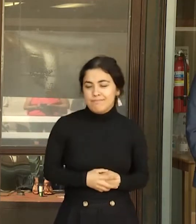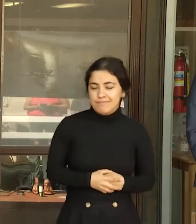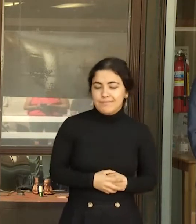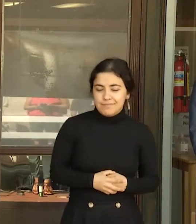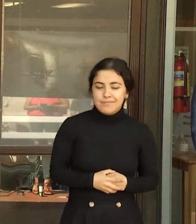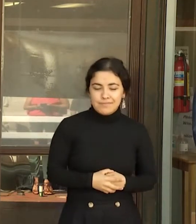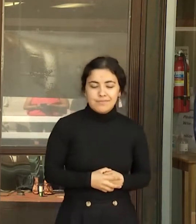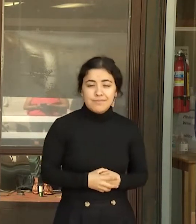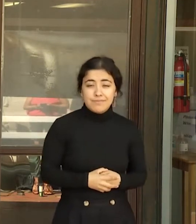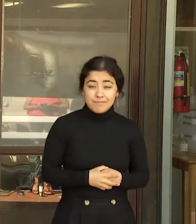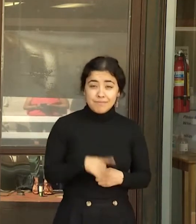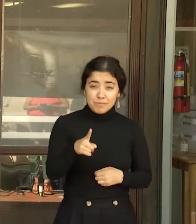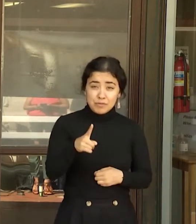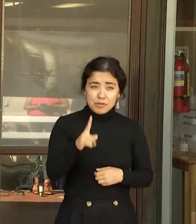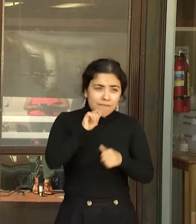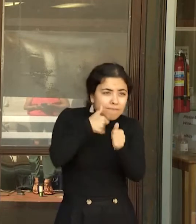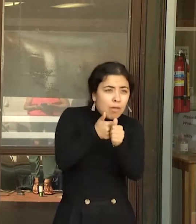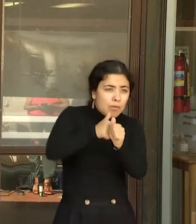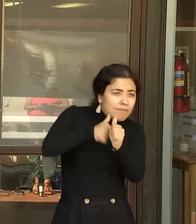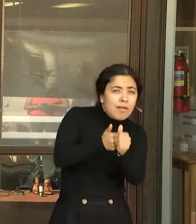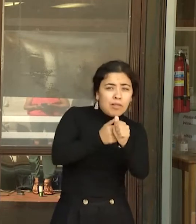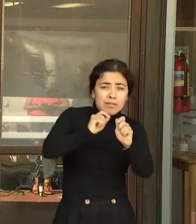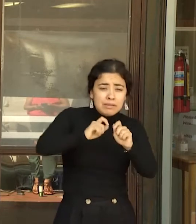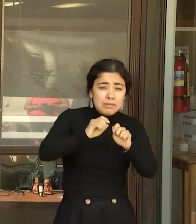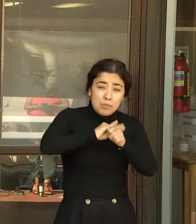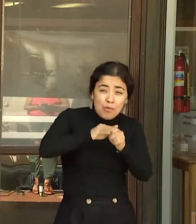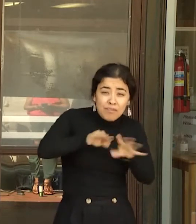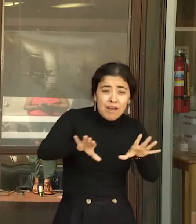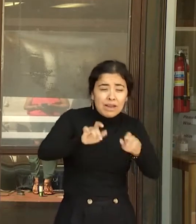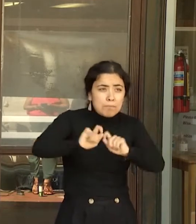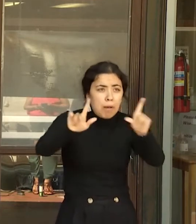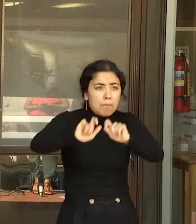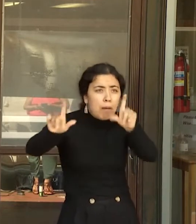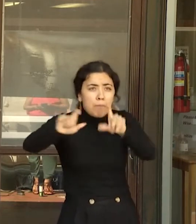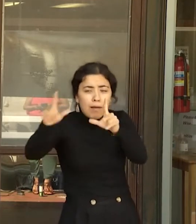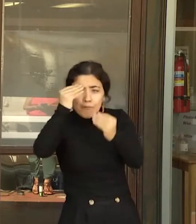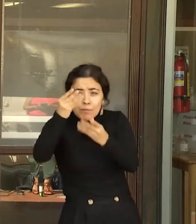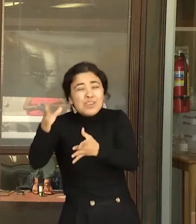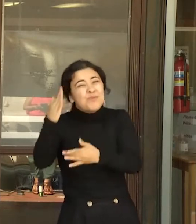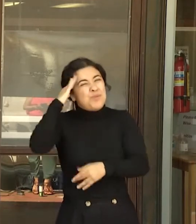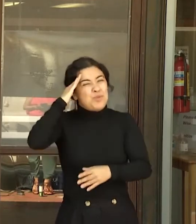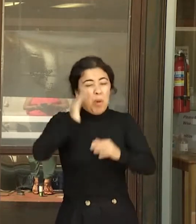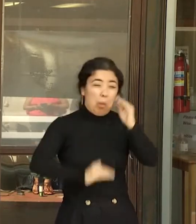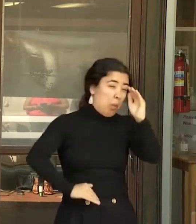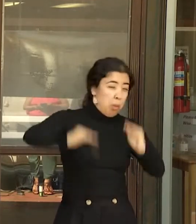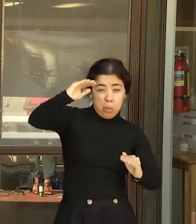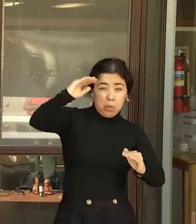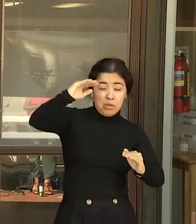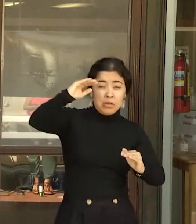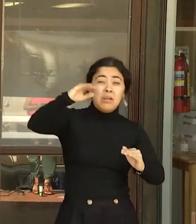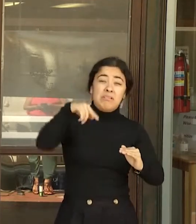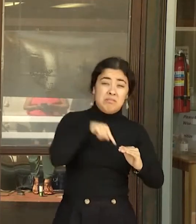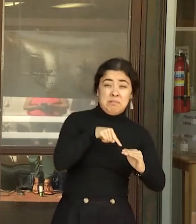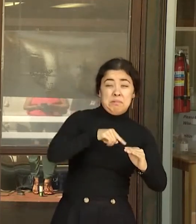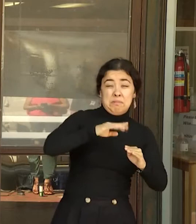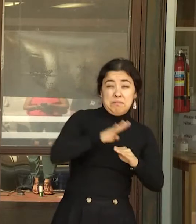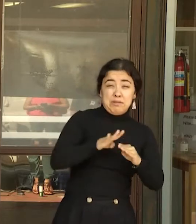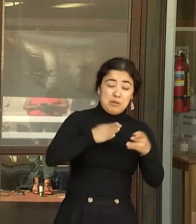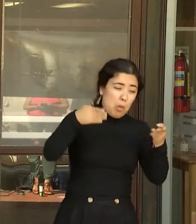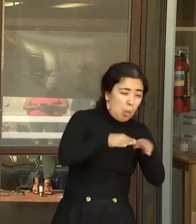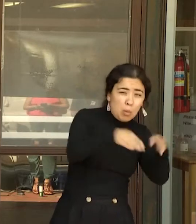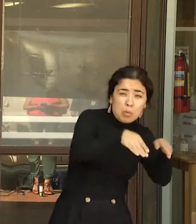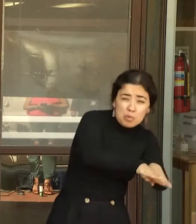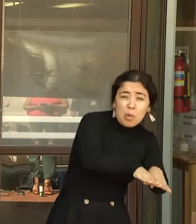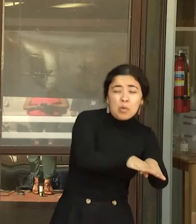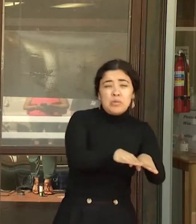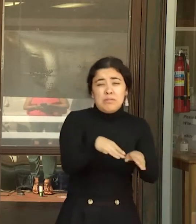If you're following the impact of the pandemic, it's likely you've heard about the disproportionate numbers of business closures in vulnerable communities.